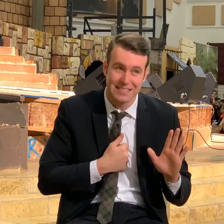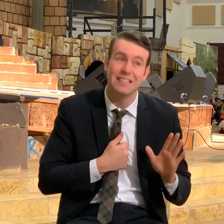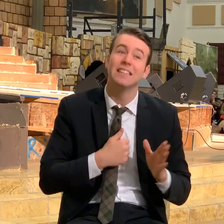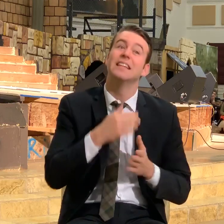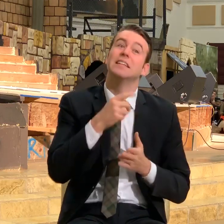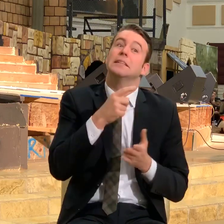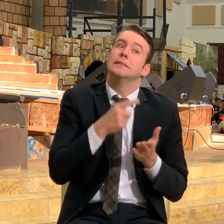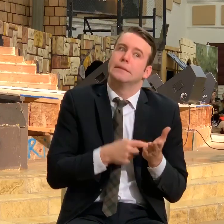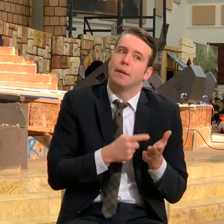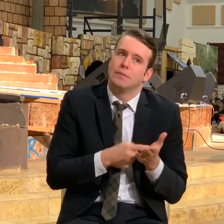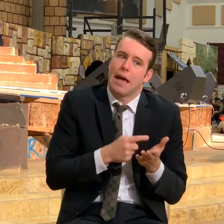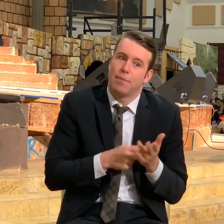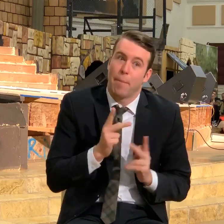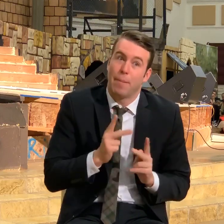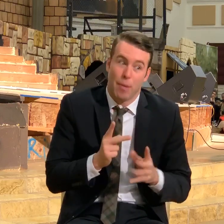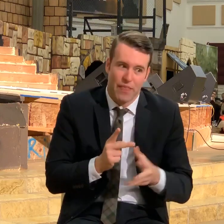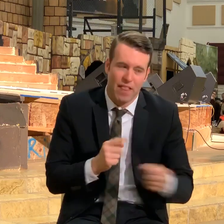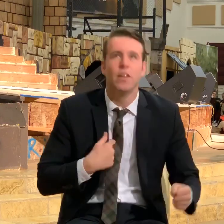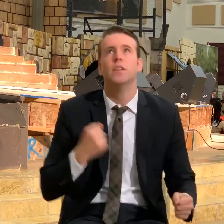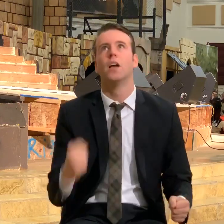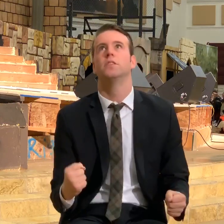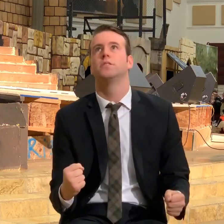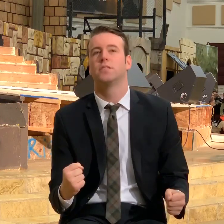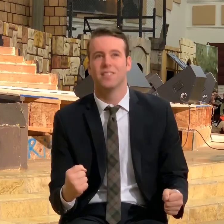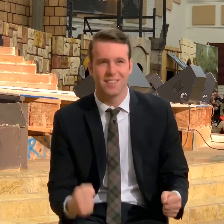There's been a few people I was glad when they left.